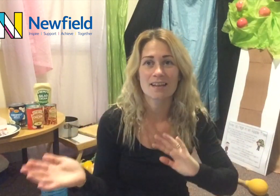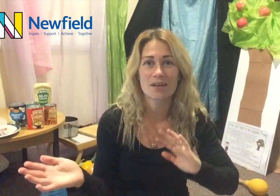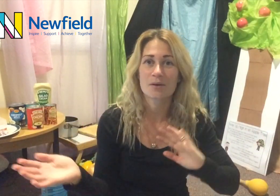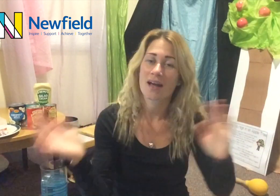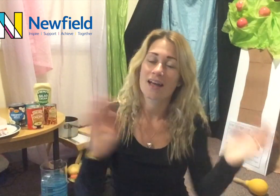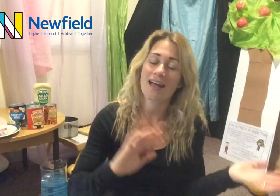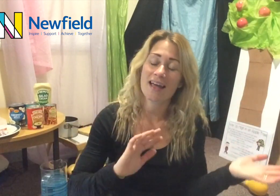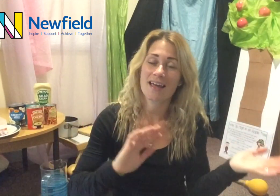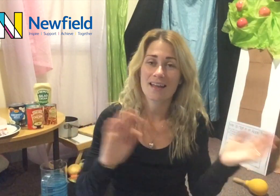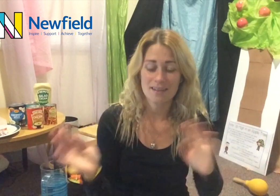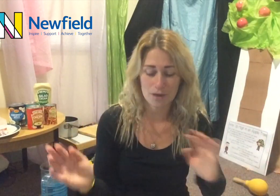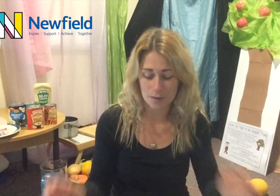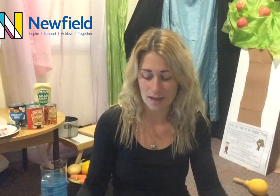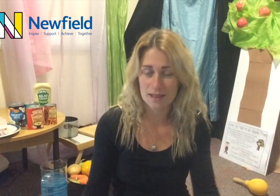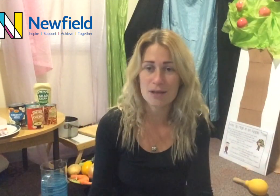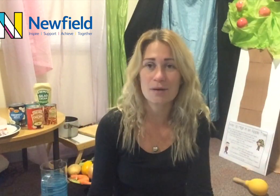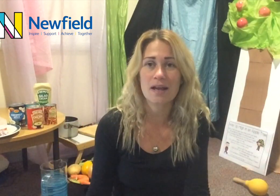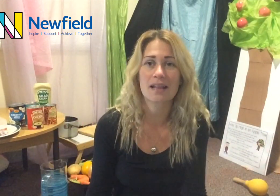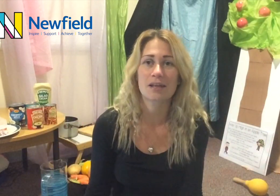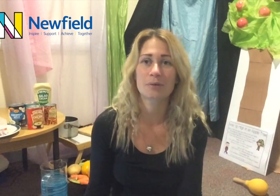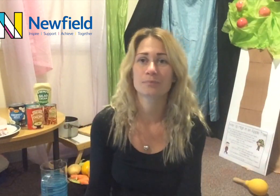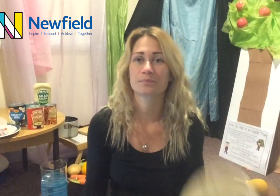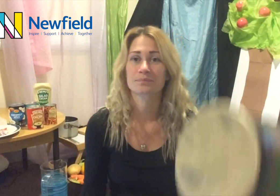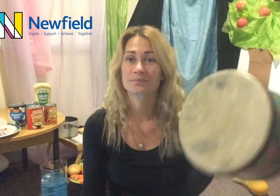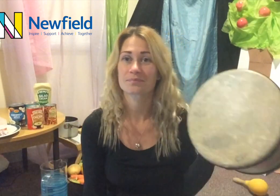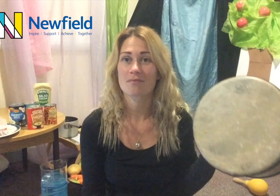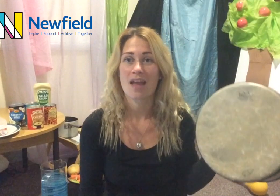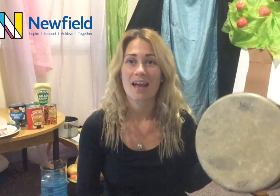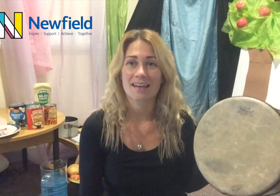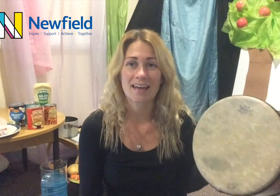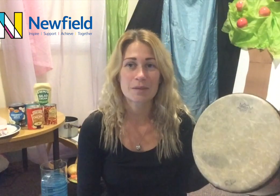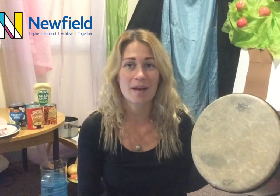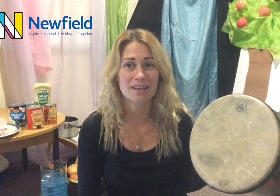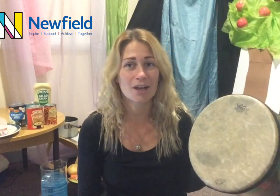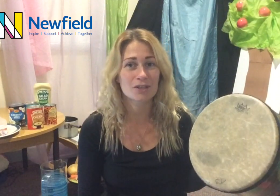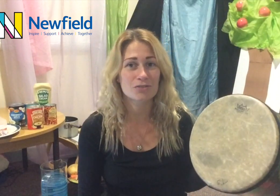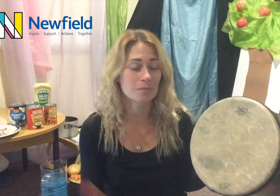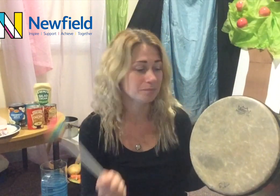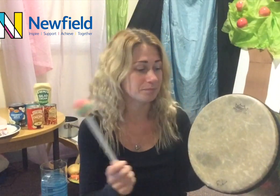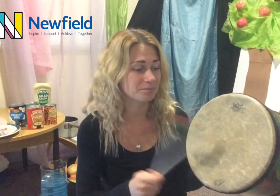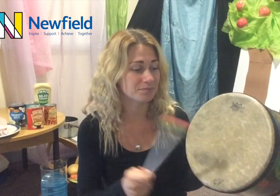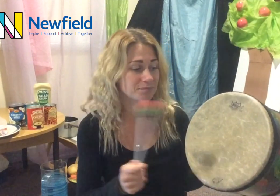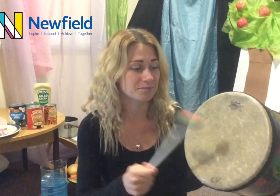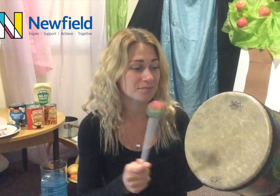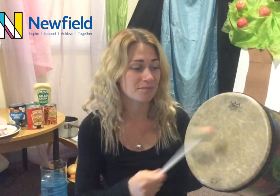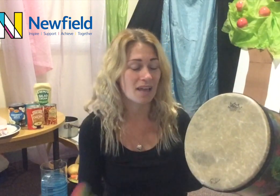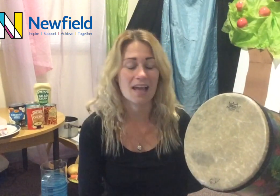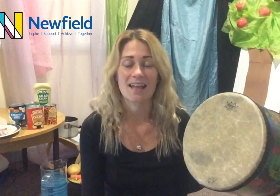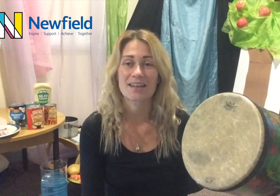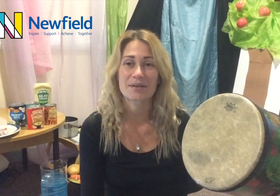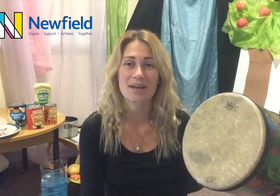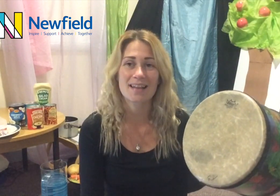hello? Hello, hello, hello. Can you bang your drum? Hello,